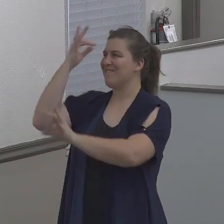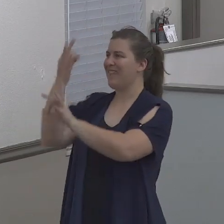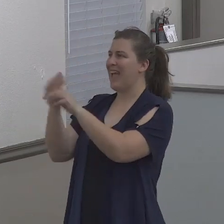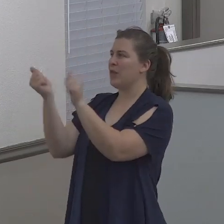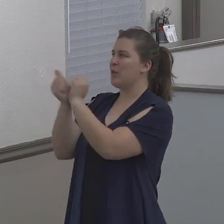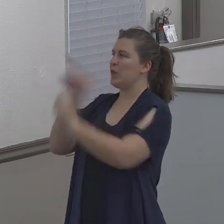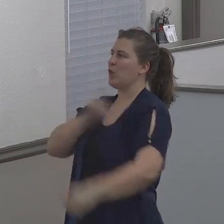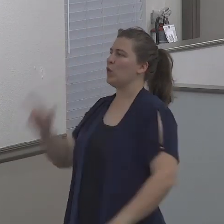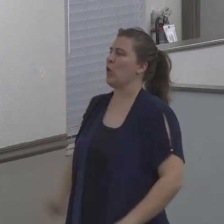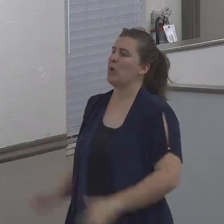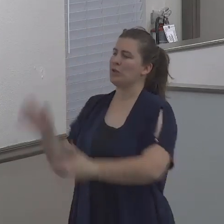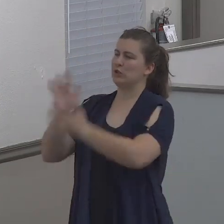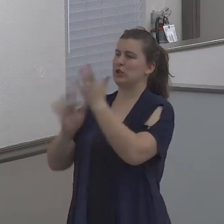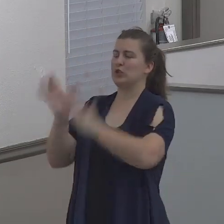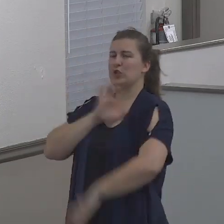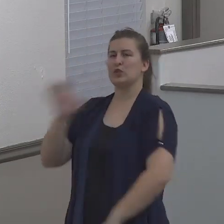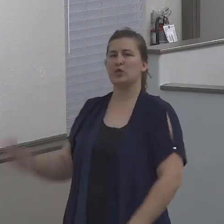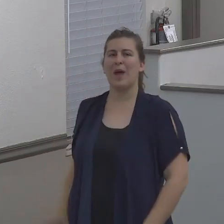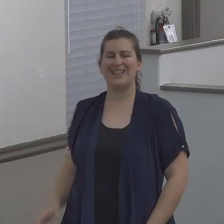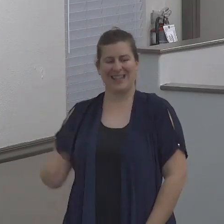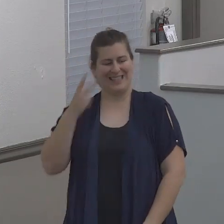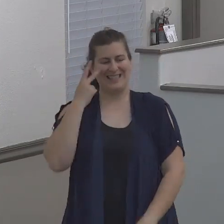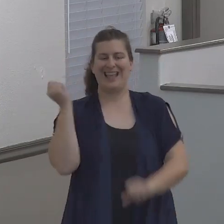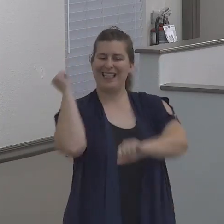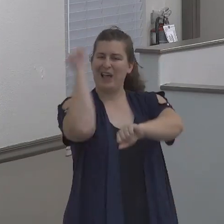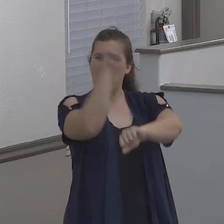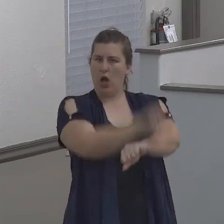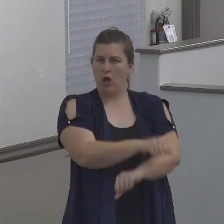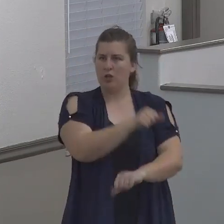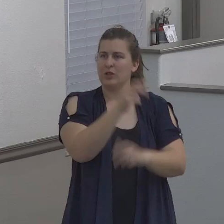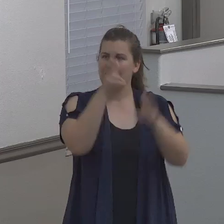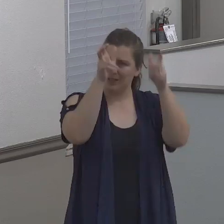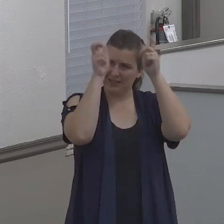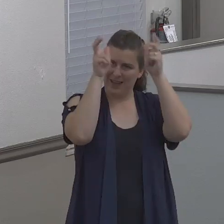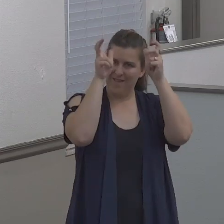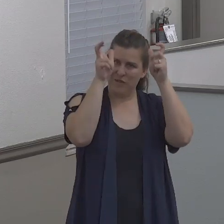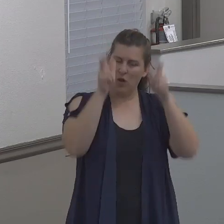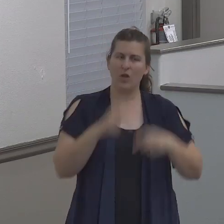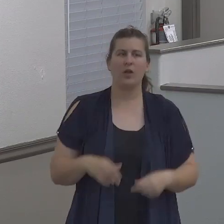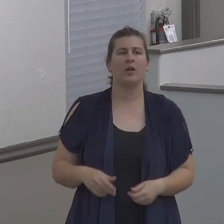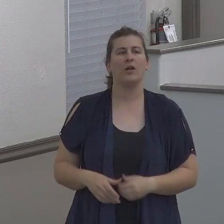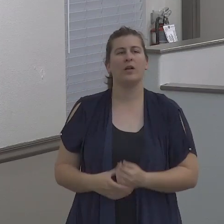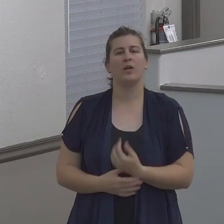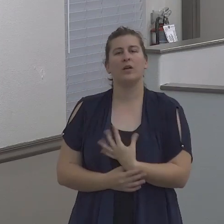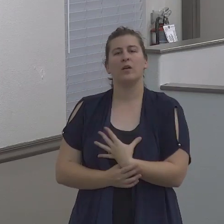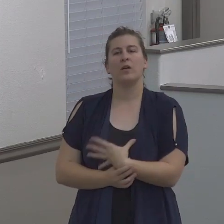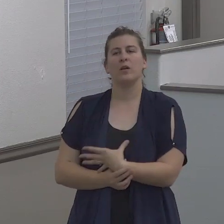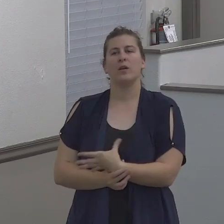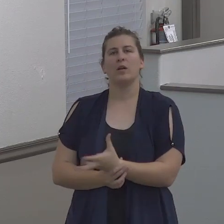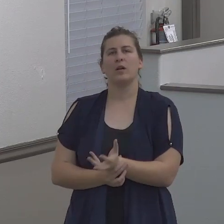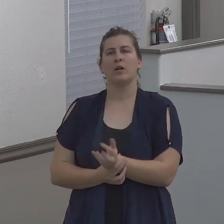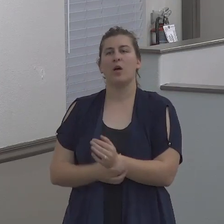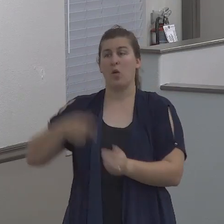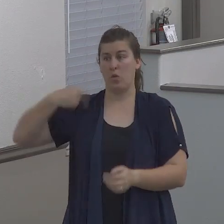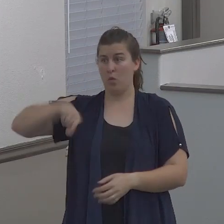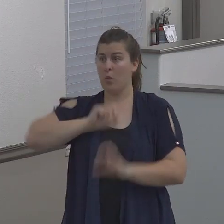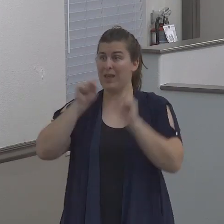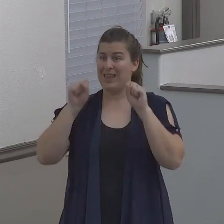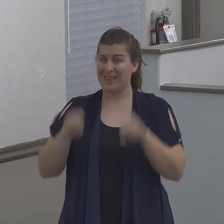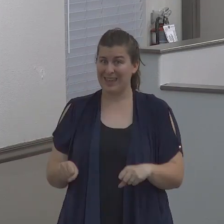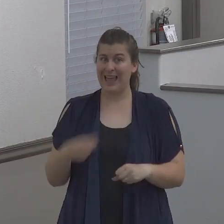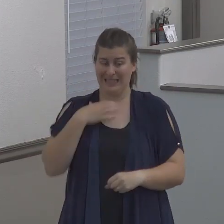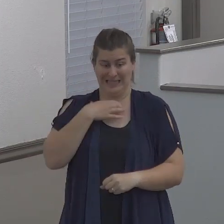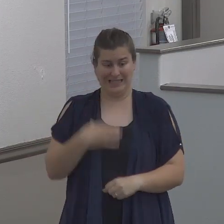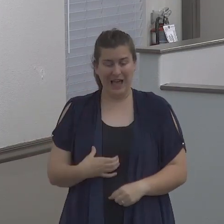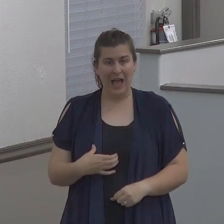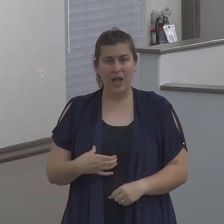We can stand in the faith of the Lord Jesus Christ and we can see him defeated in our life. We can get to the place where if